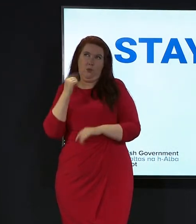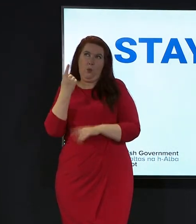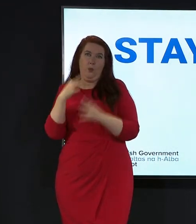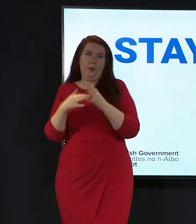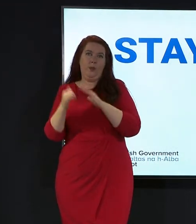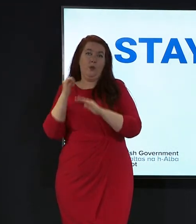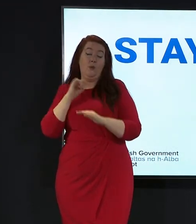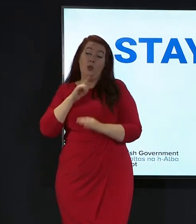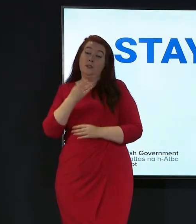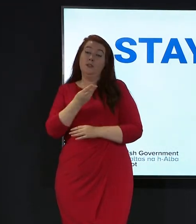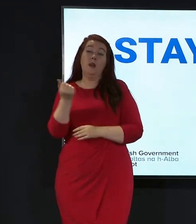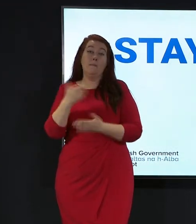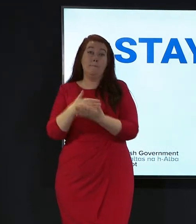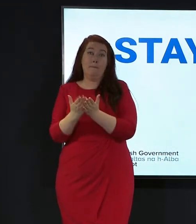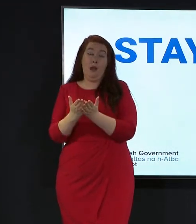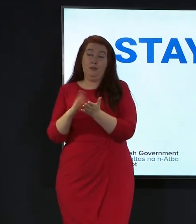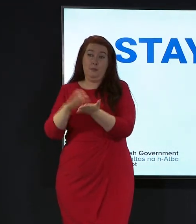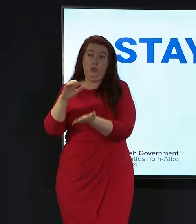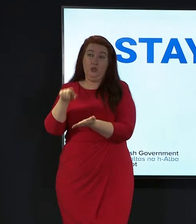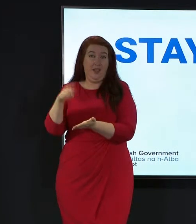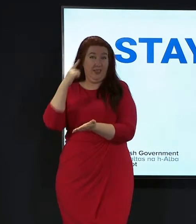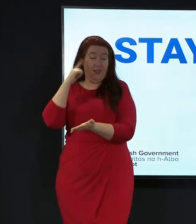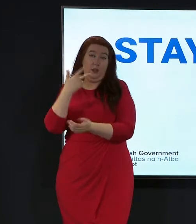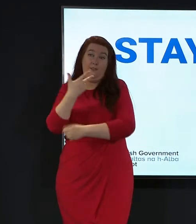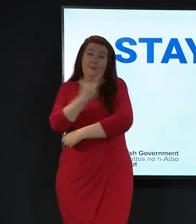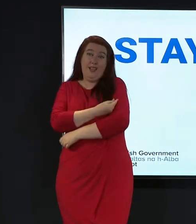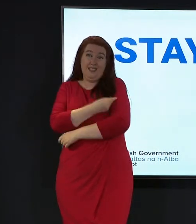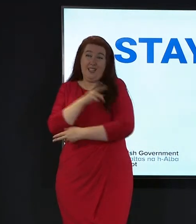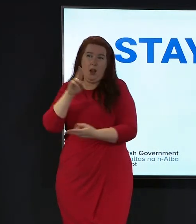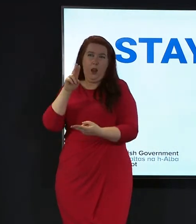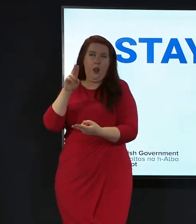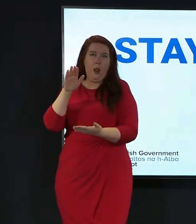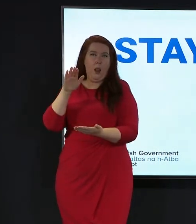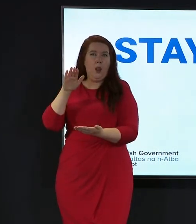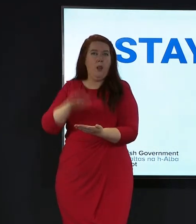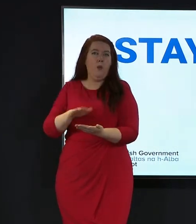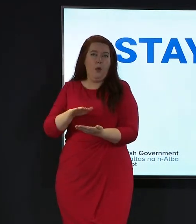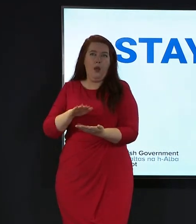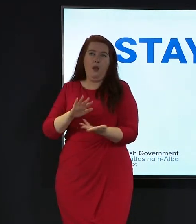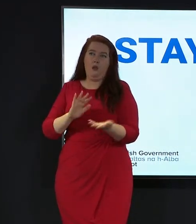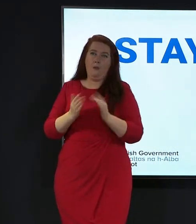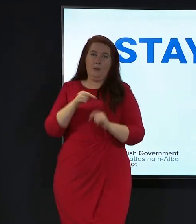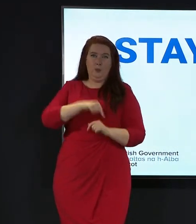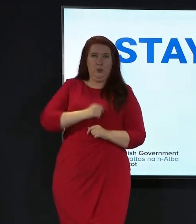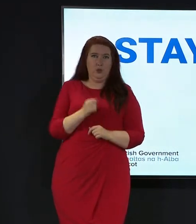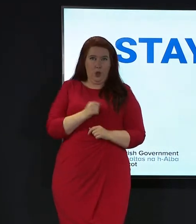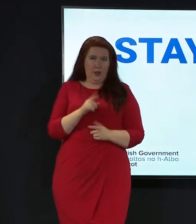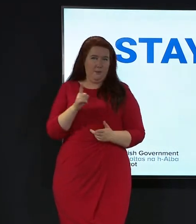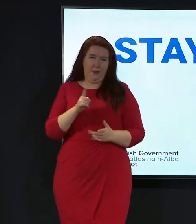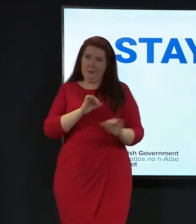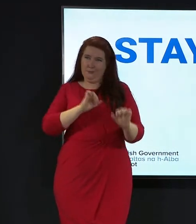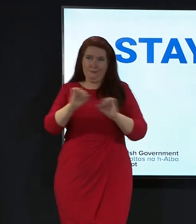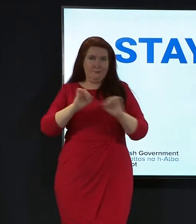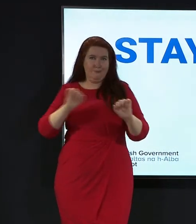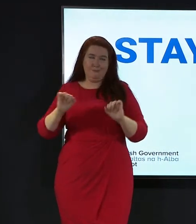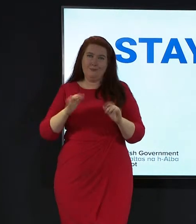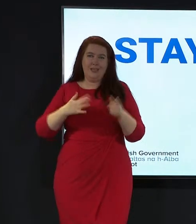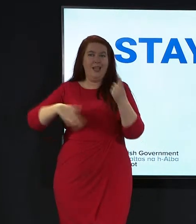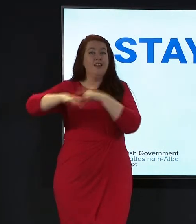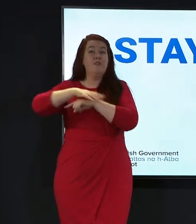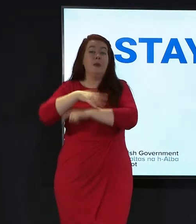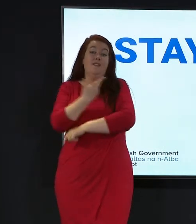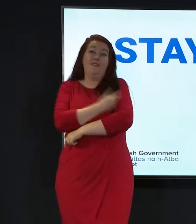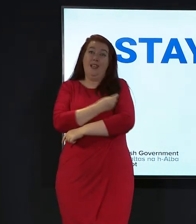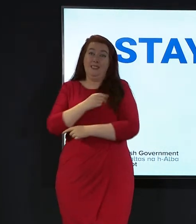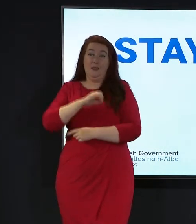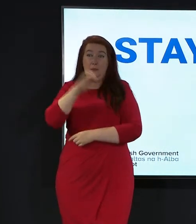some parts of Manchester, I think vaccination rates there are a bit lower than they are in Scotland, although of course everybody's vaccination rates are going up